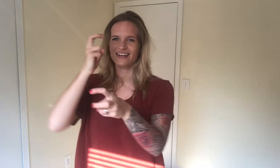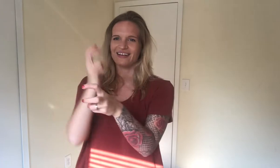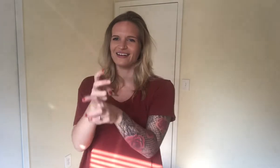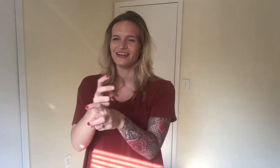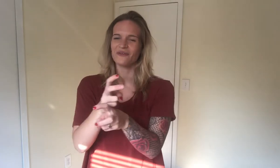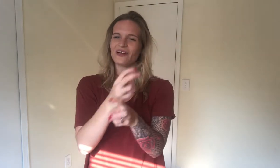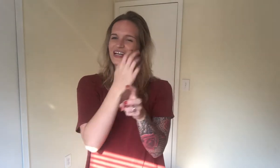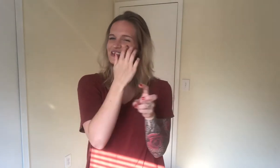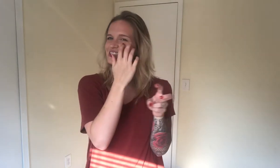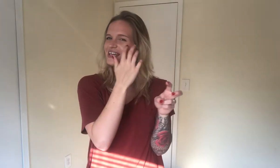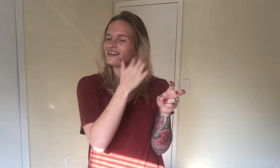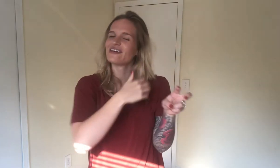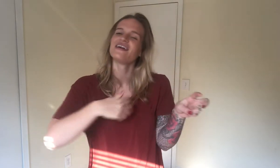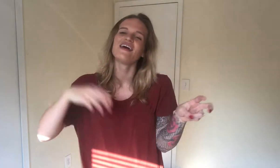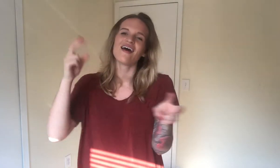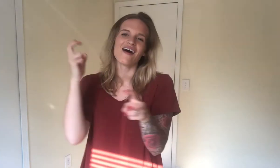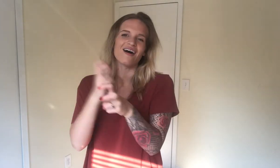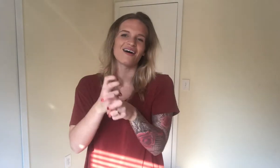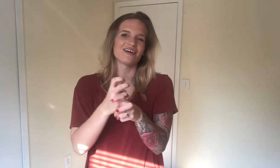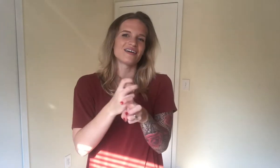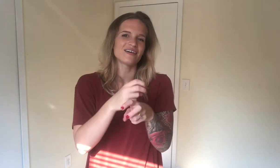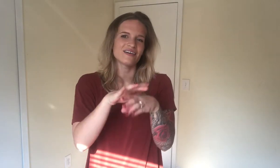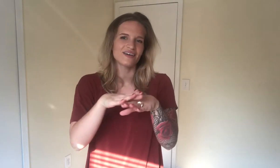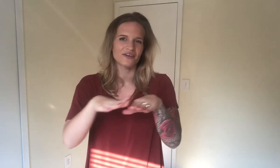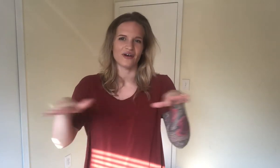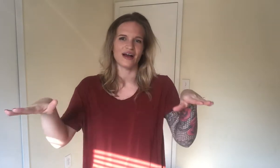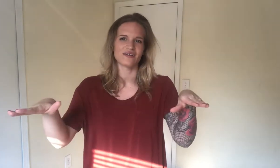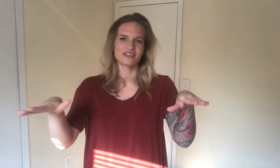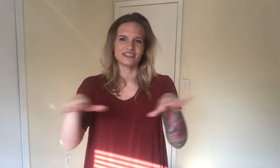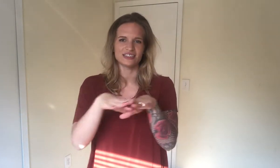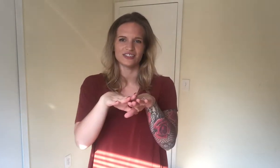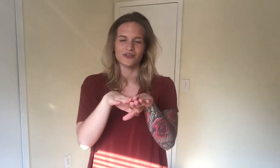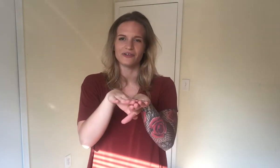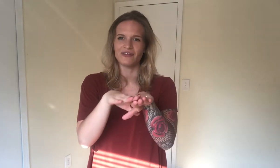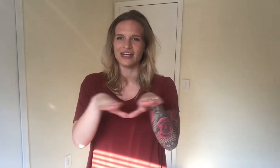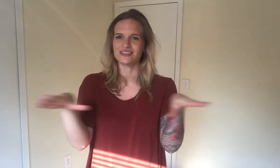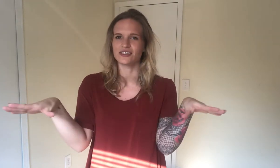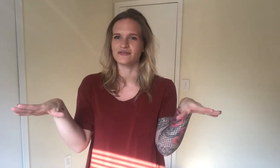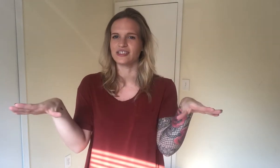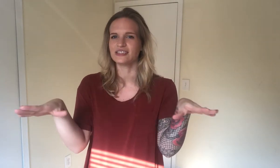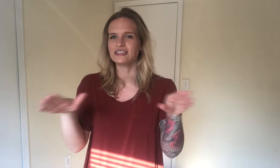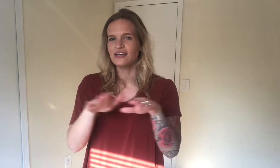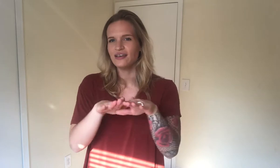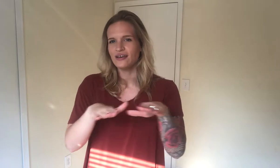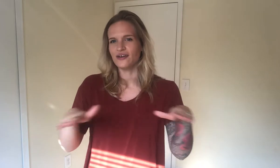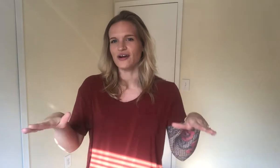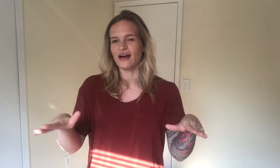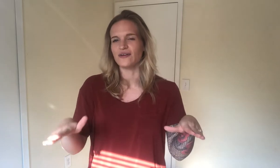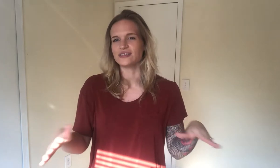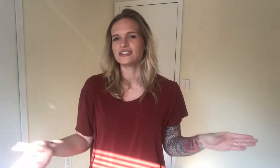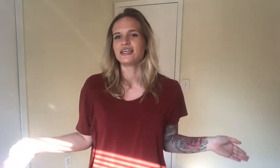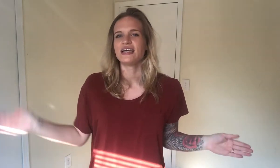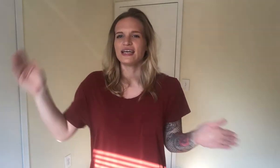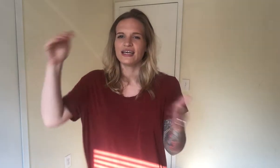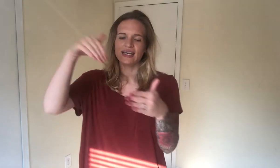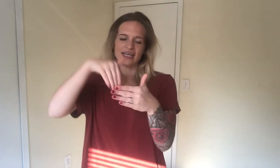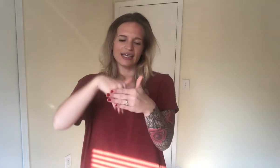and hit one against the other. Hard ground, just show a flat surface. Ground